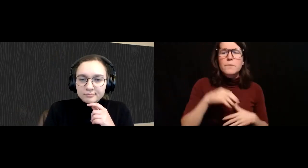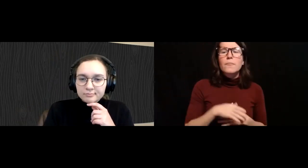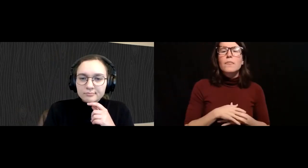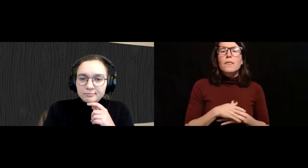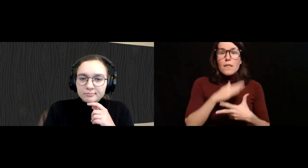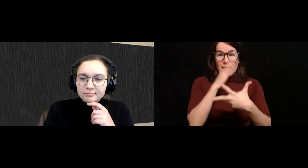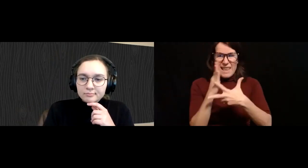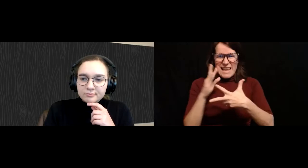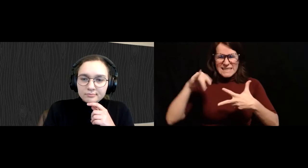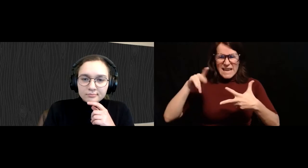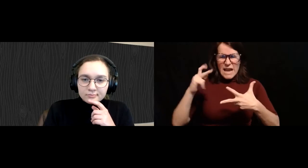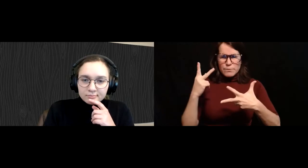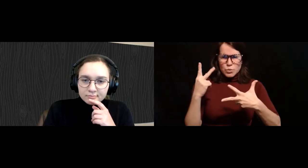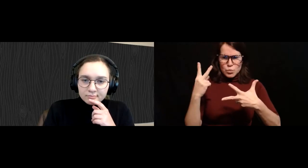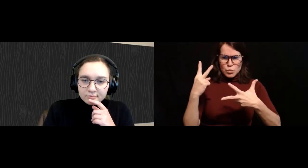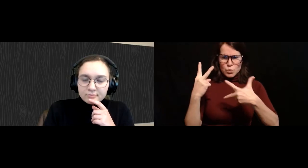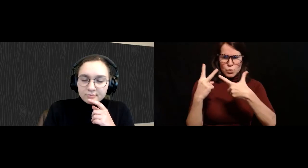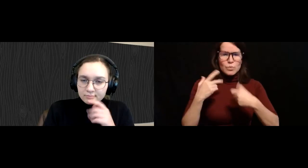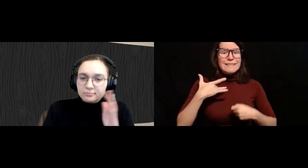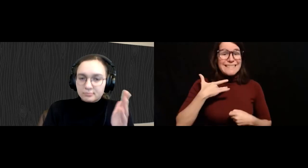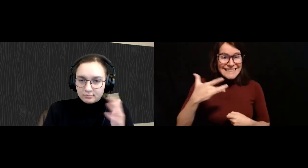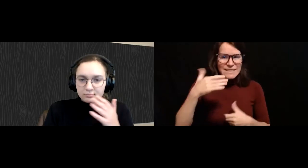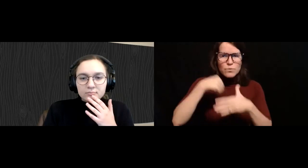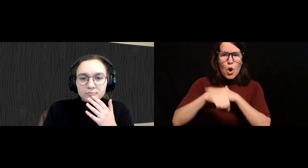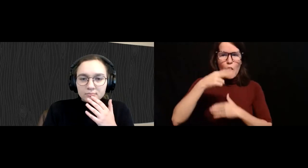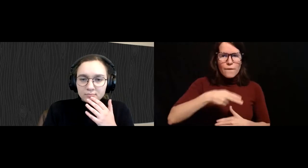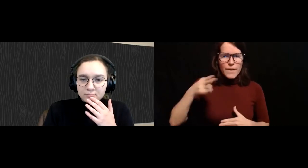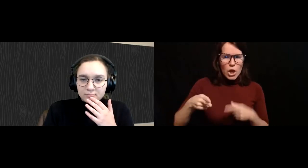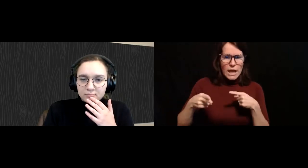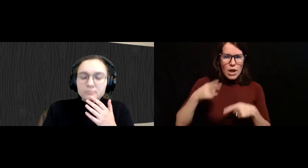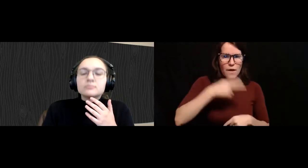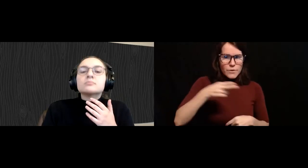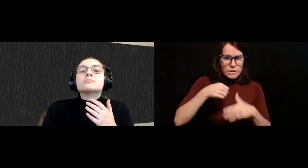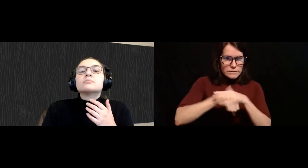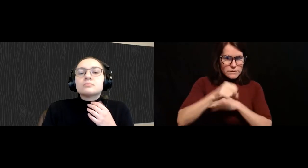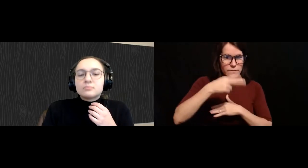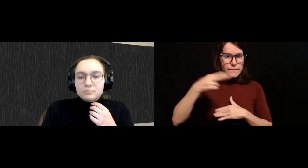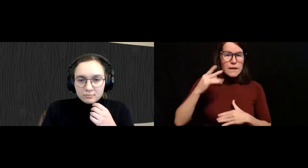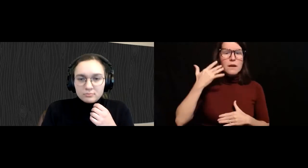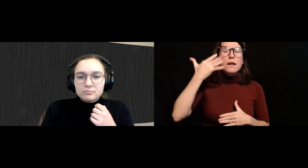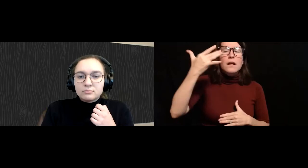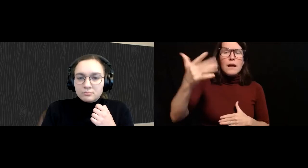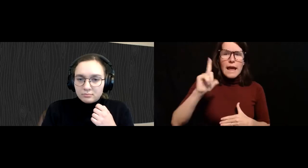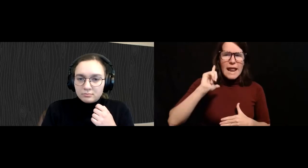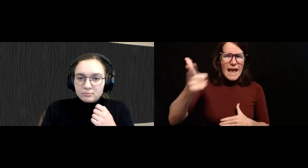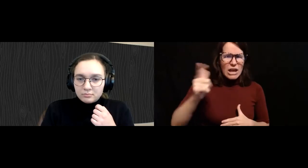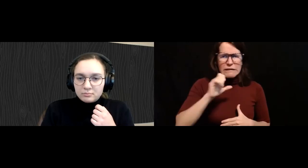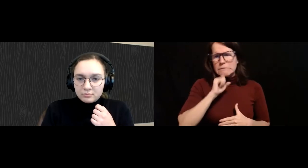around. The second type of Usher syndrome is a person is generally born hard of